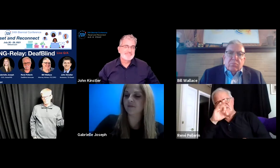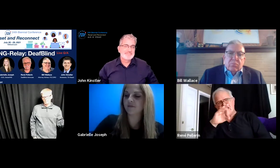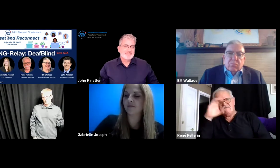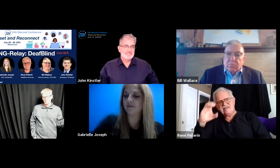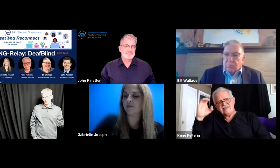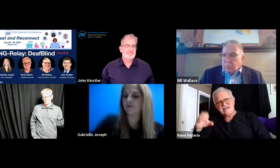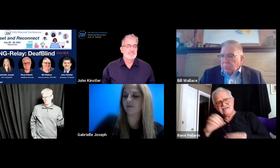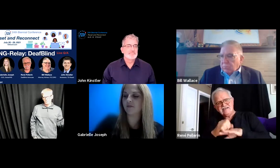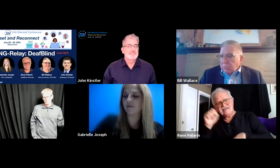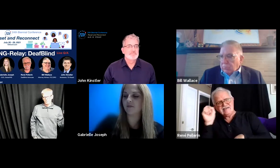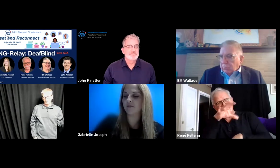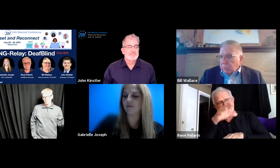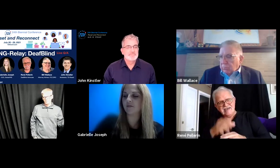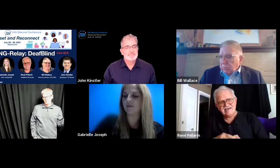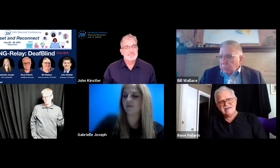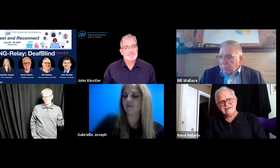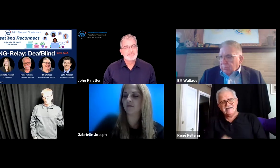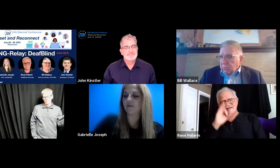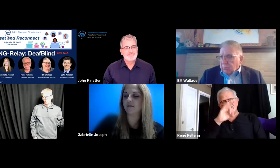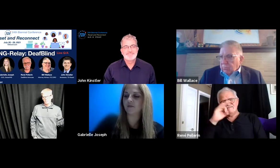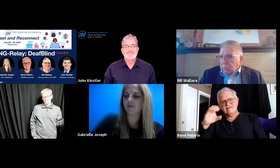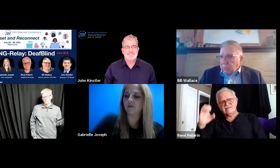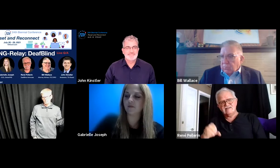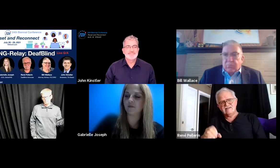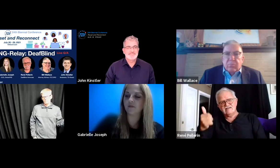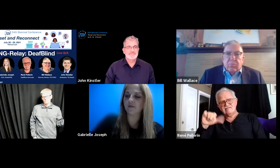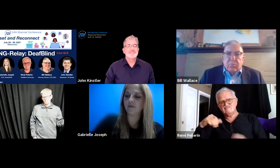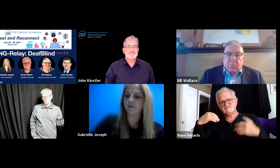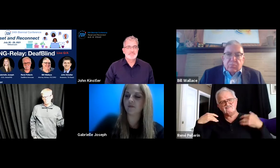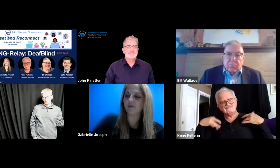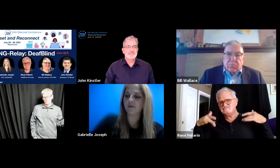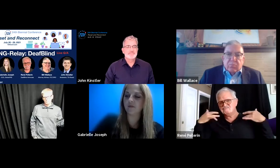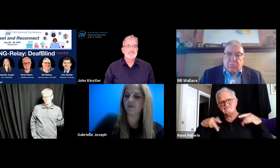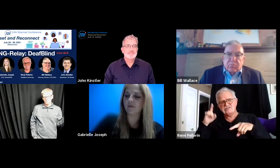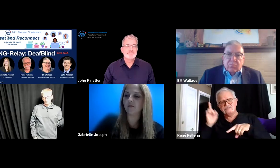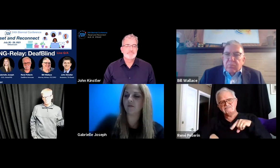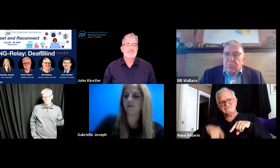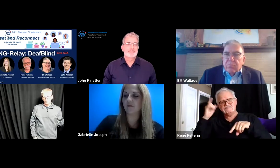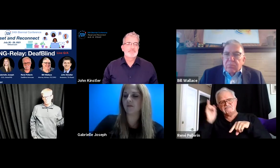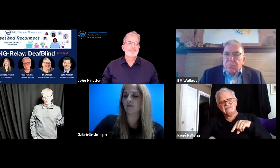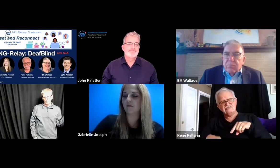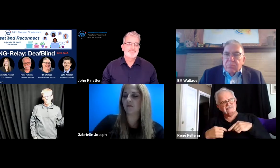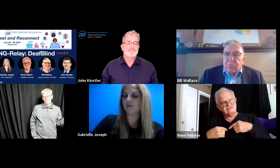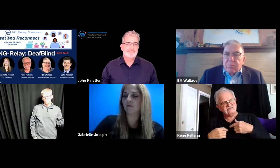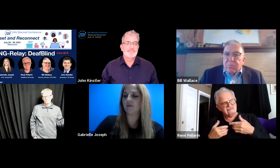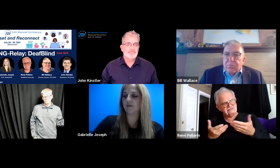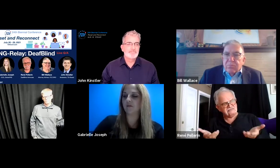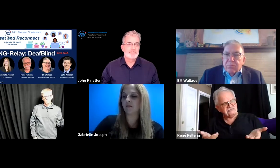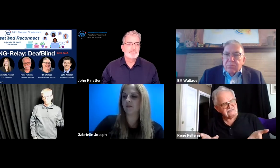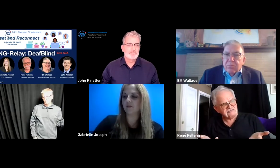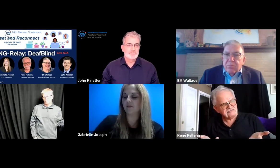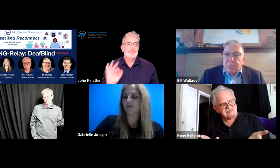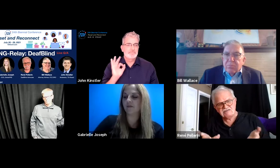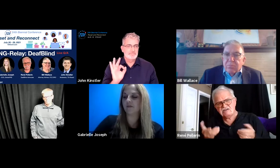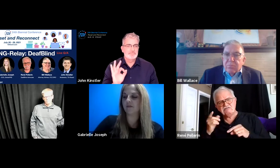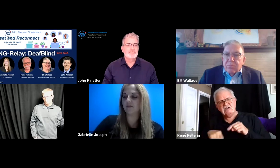help us put together all of the information. We sent it out to the FCC, and the FCC said they couldn't do anything.